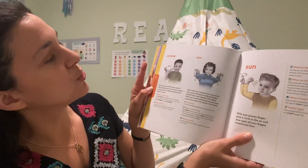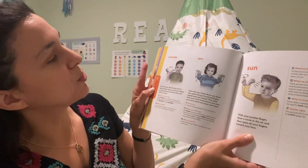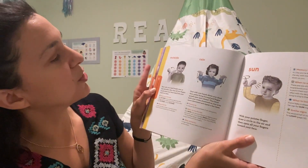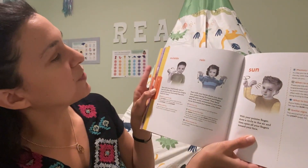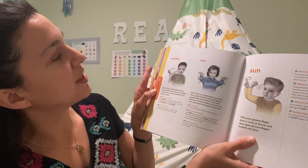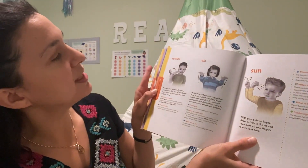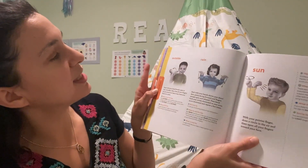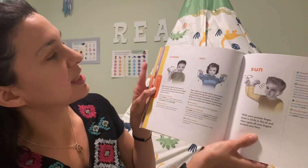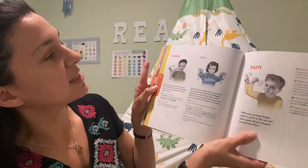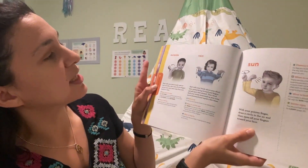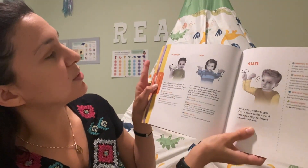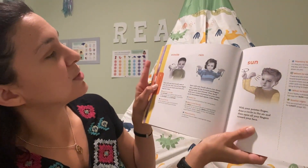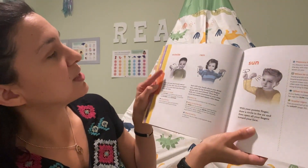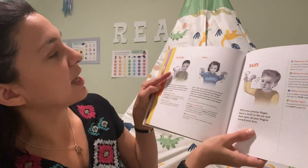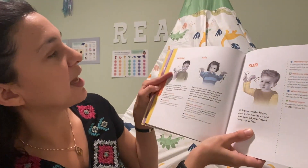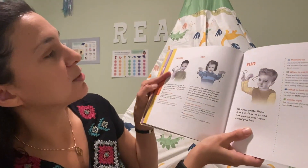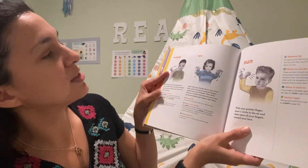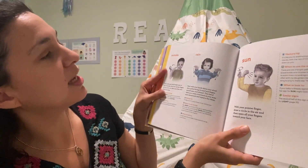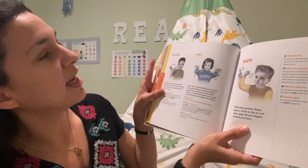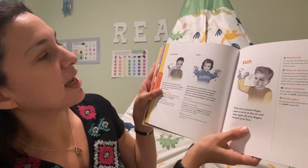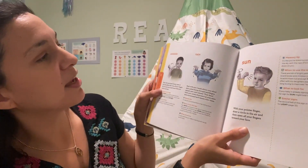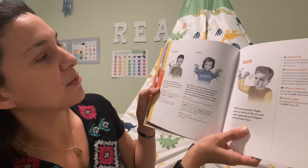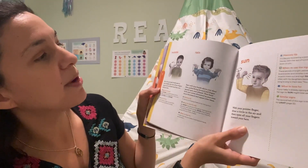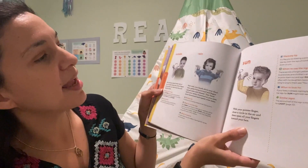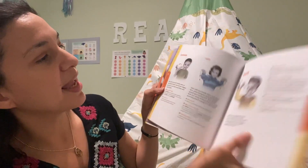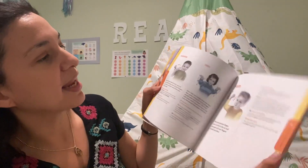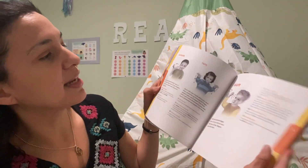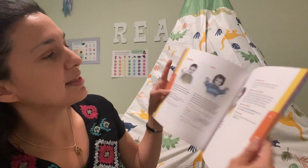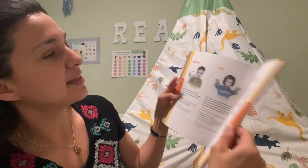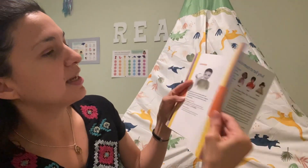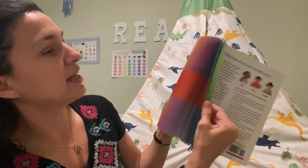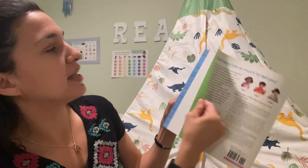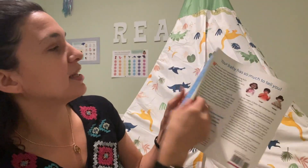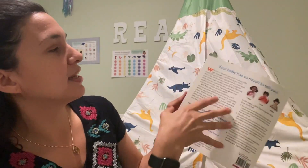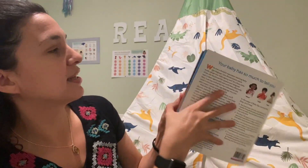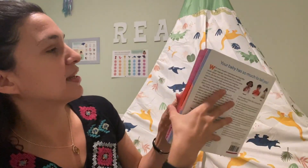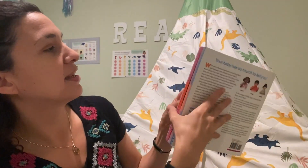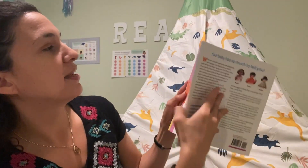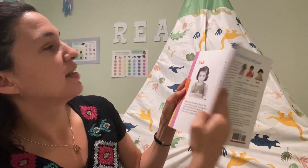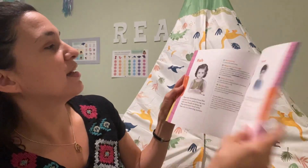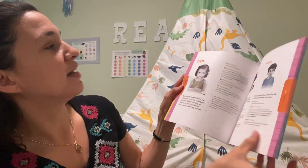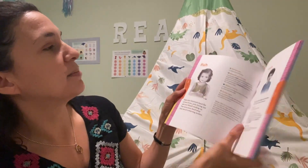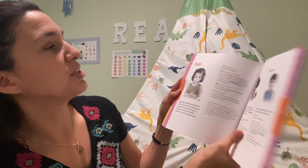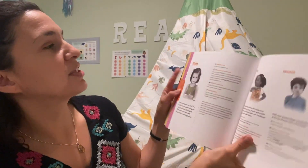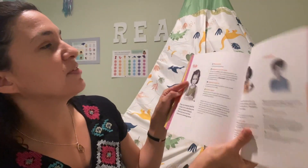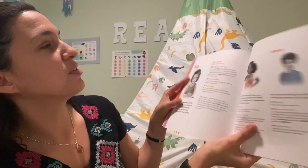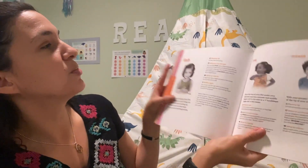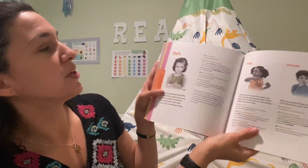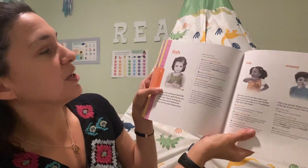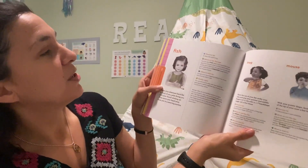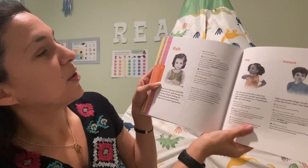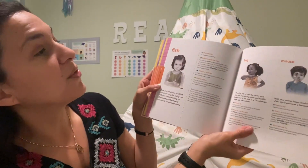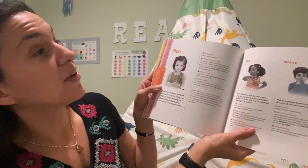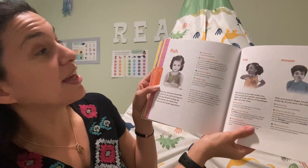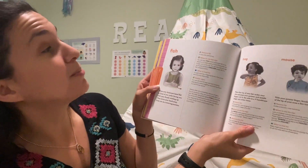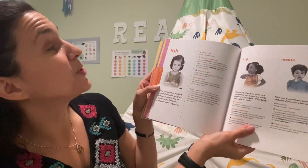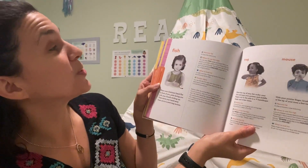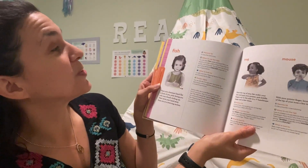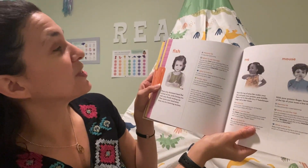more advanced things like you say outside, rain, sun. Let me just give you some more. Oh, the animals are really